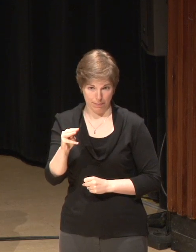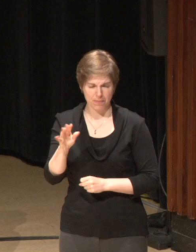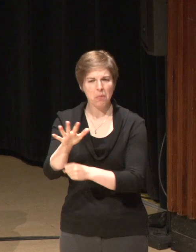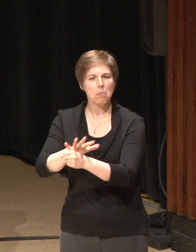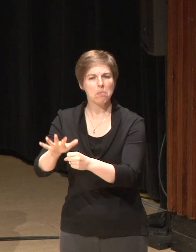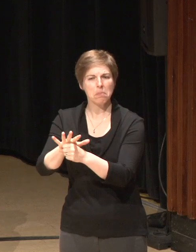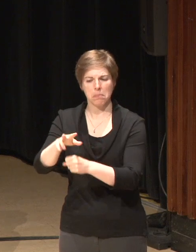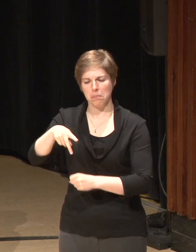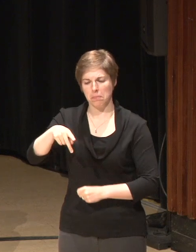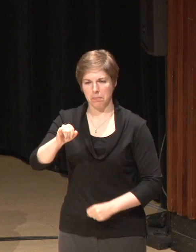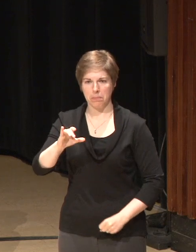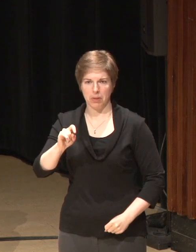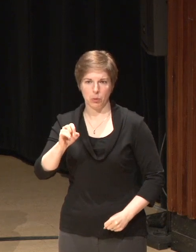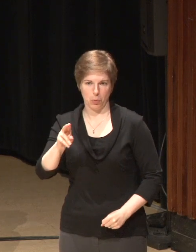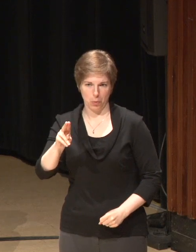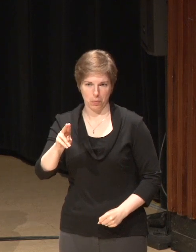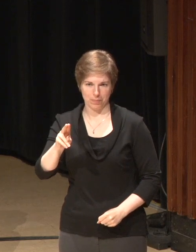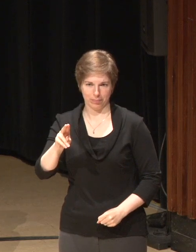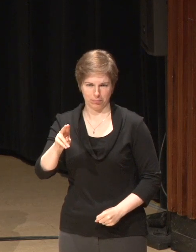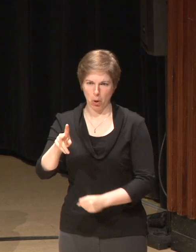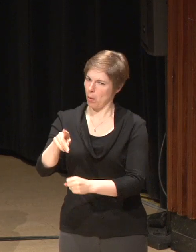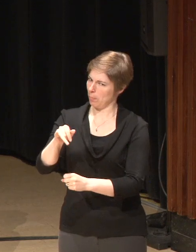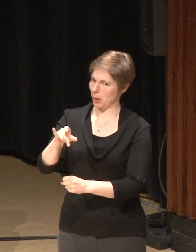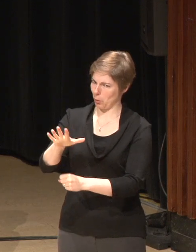Good people from Pictou County.